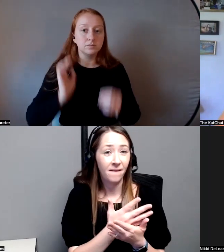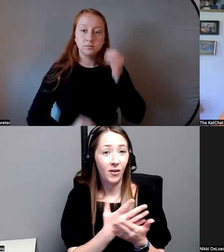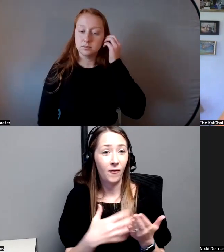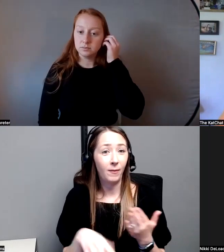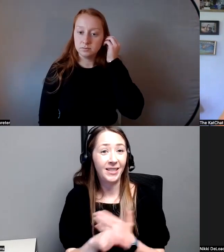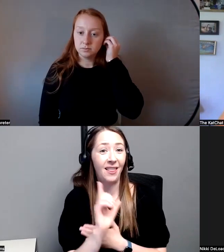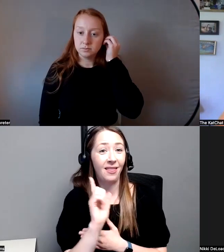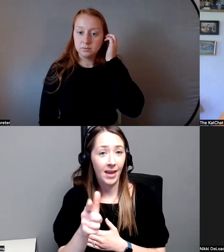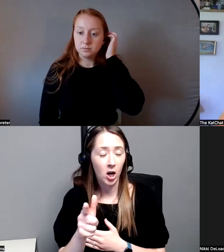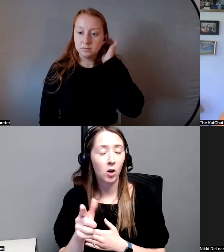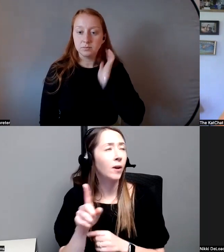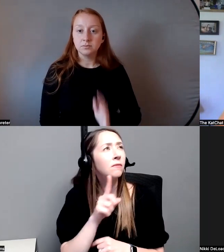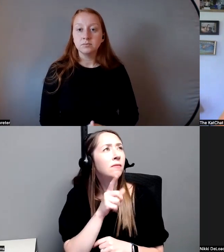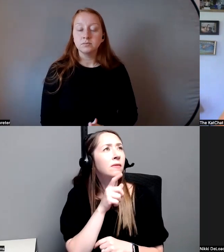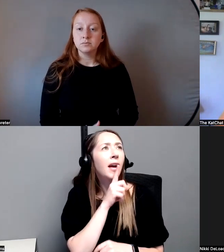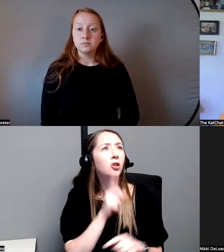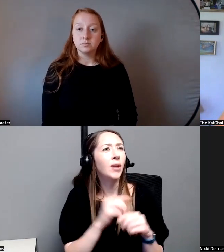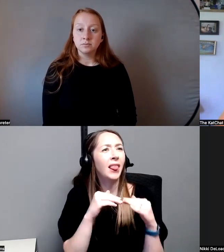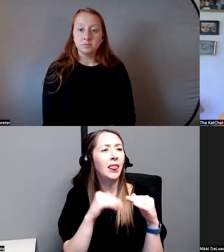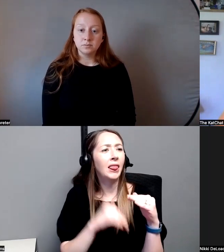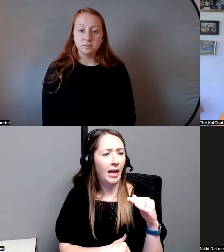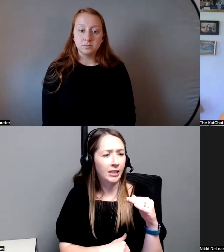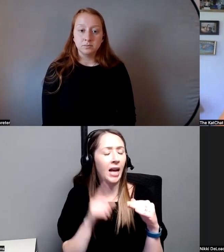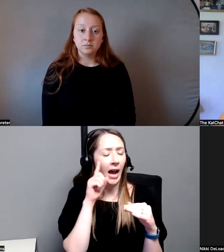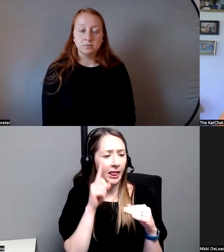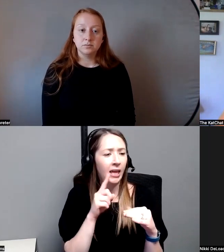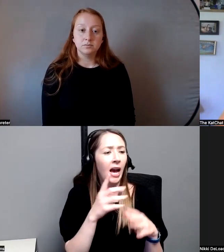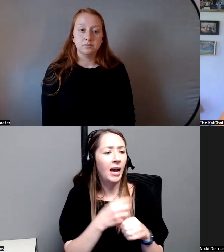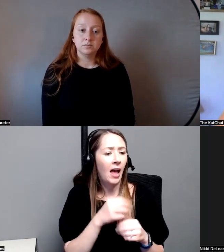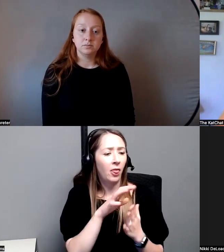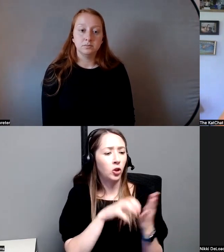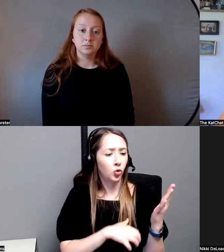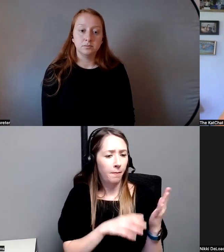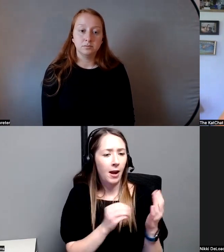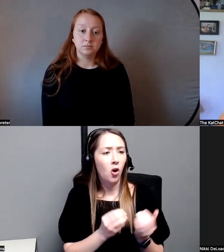5 weeks. I actually received the script and the offer from Hallmark